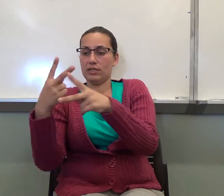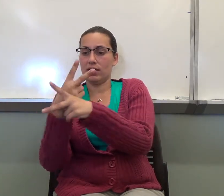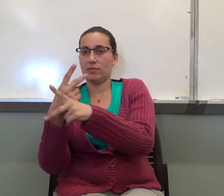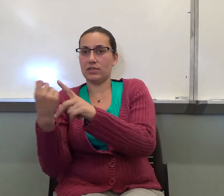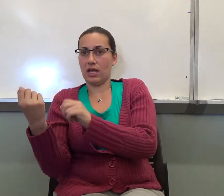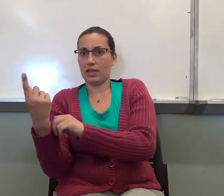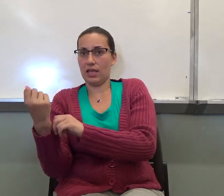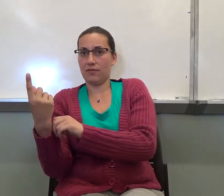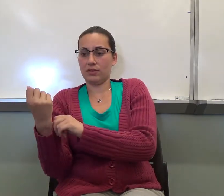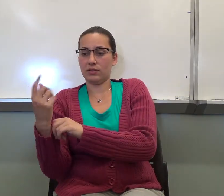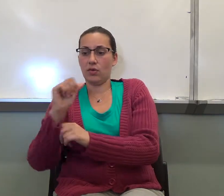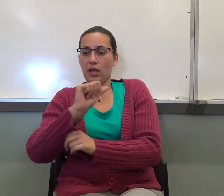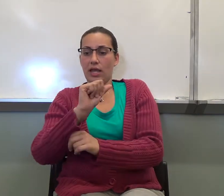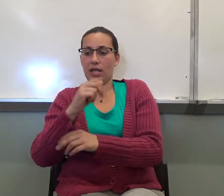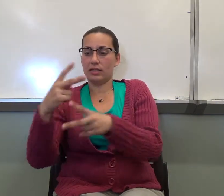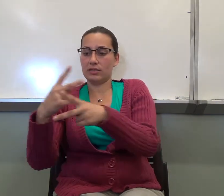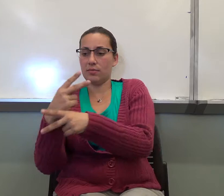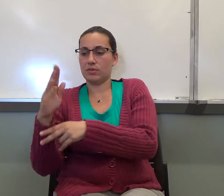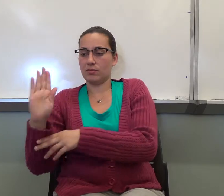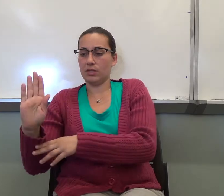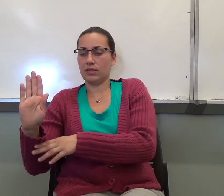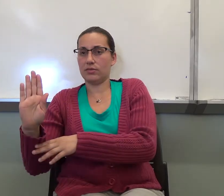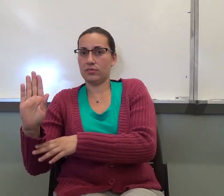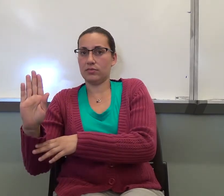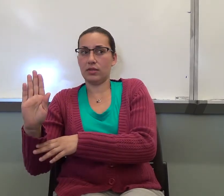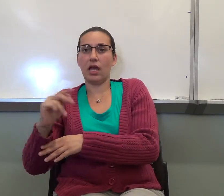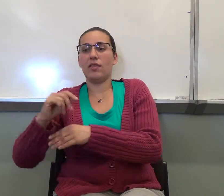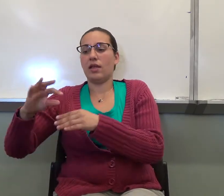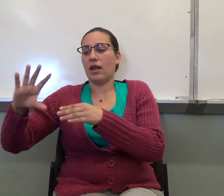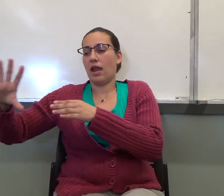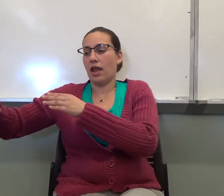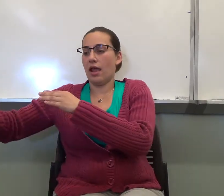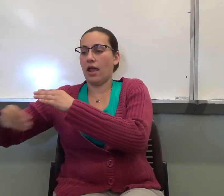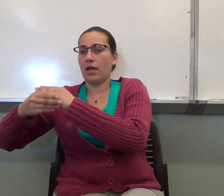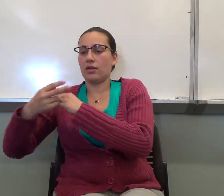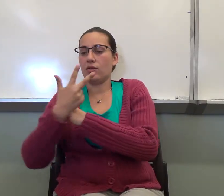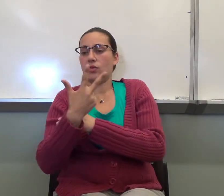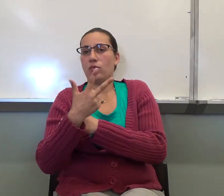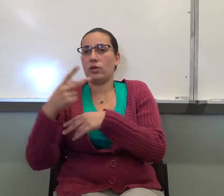And then add that to 3 multiplied by the 5. And that would be the AC up here.